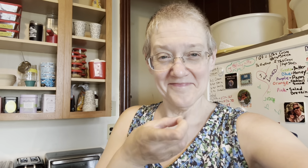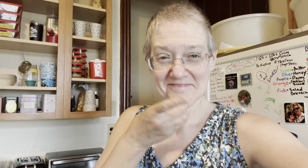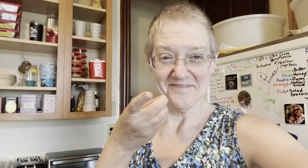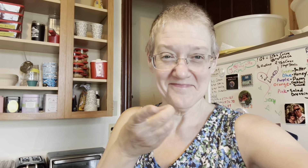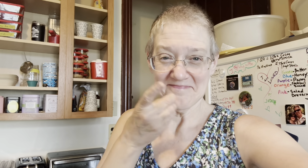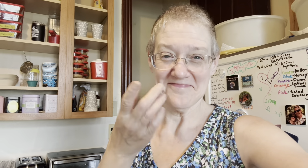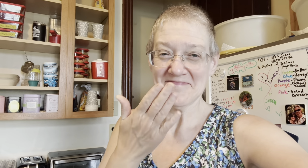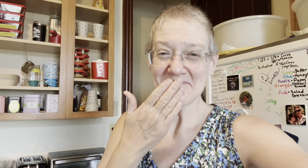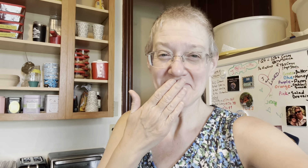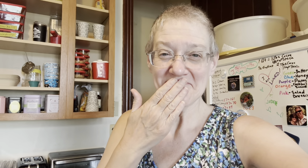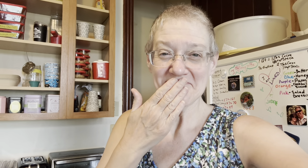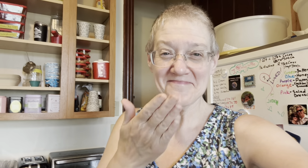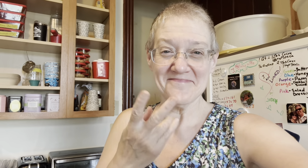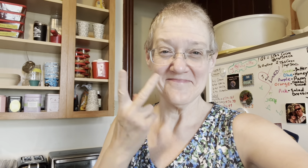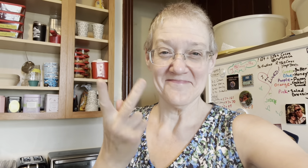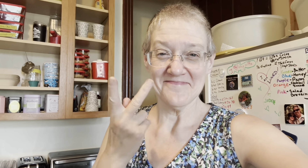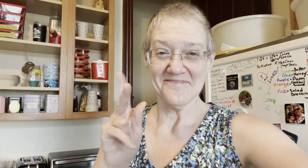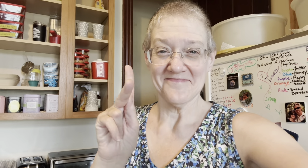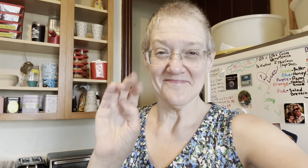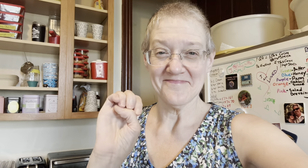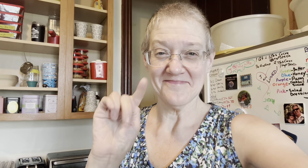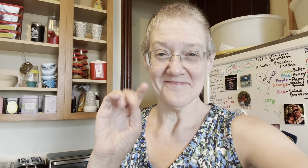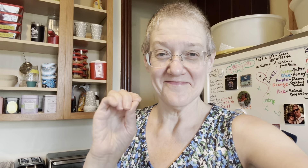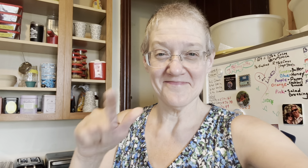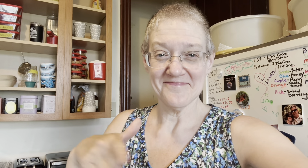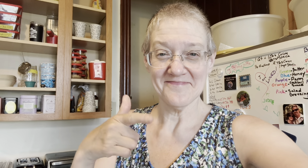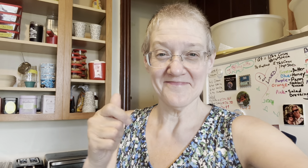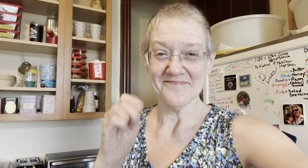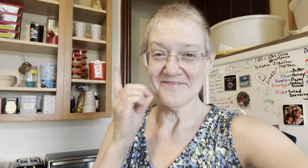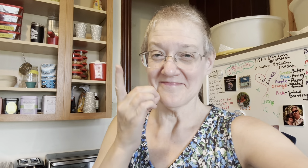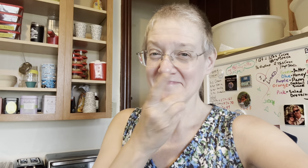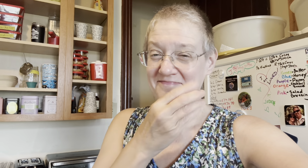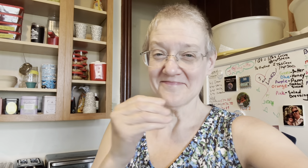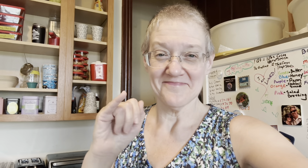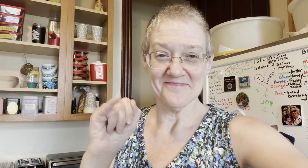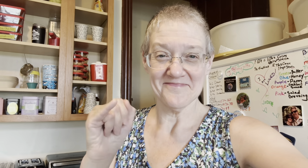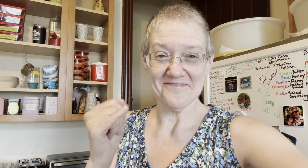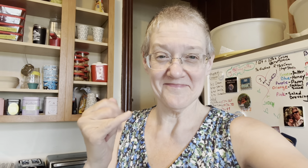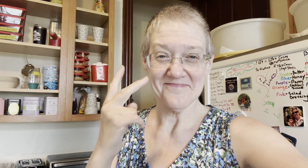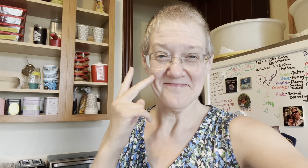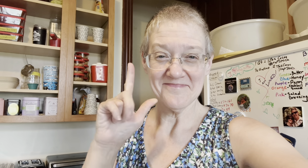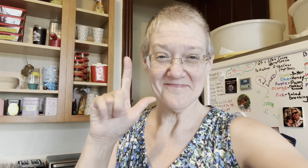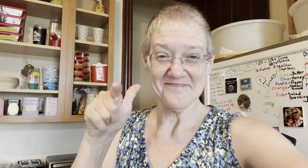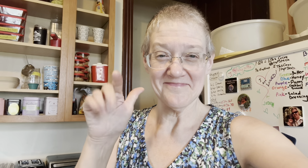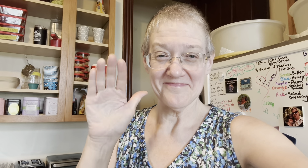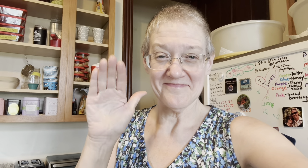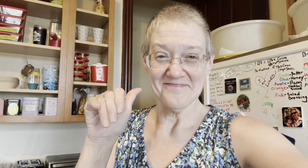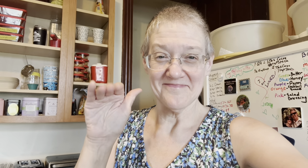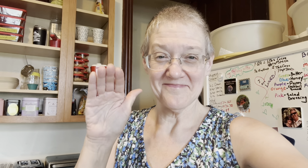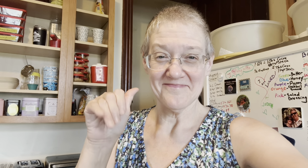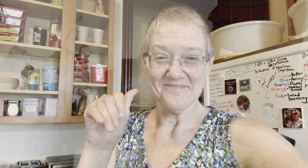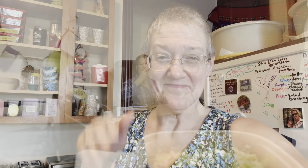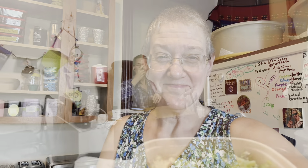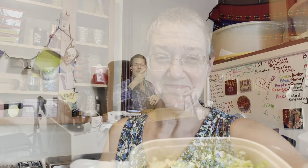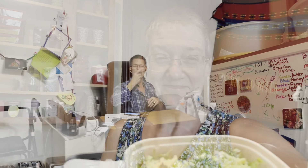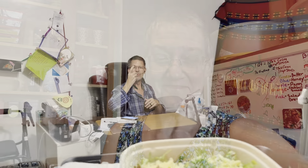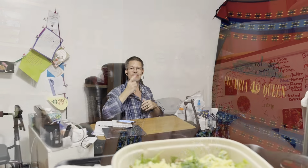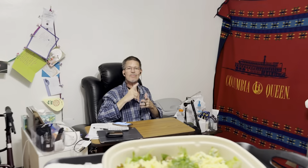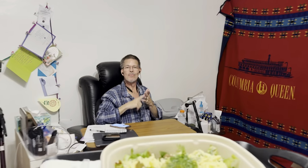That's Dell's full day of eating. Thank you for visiting Keto Living with Dale and Judith. See you later.